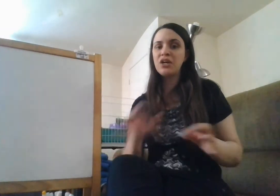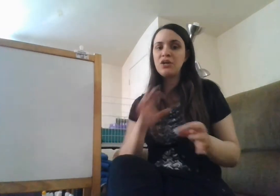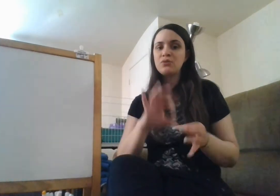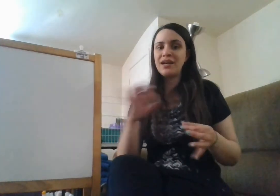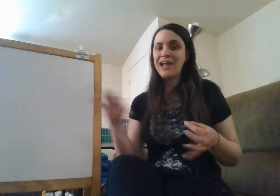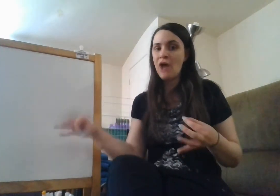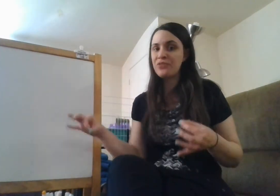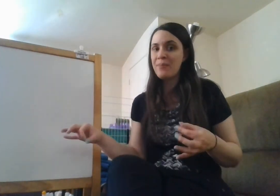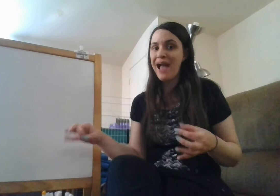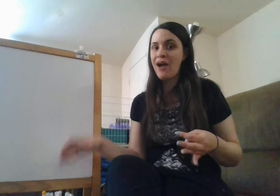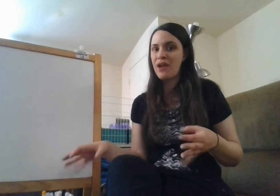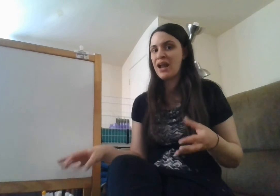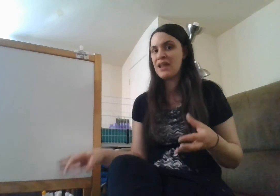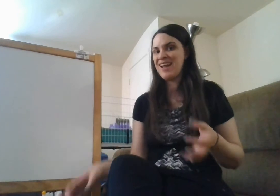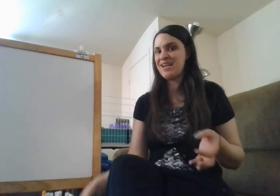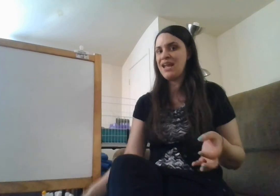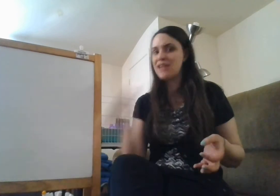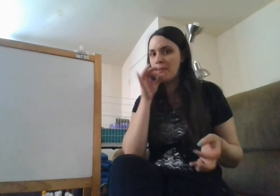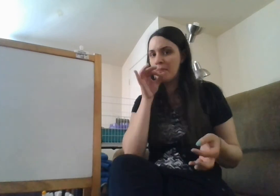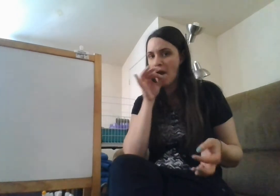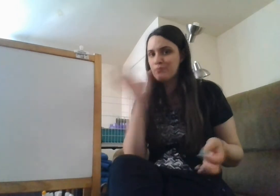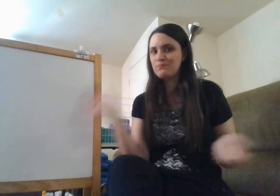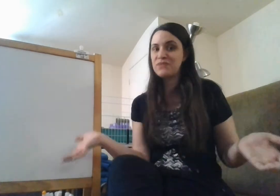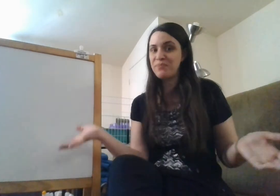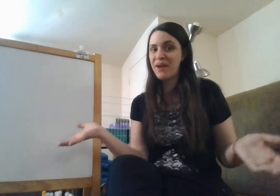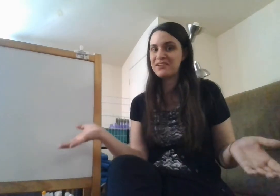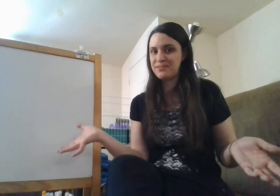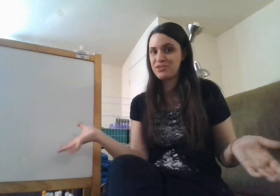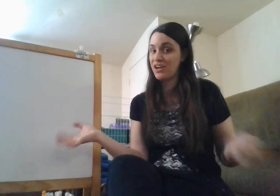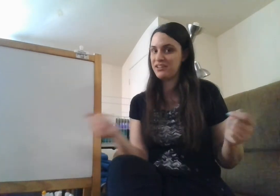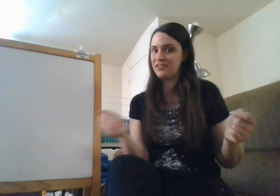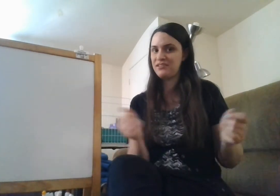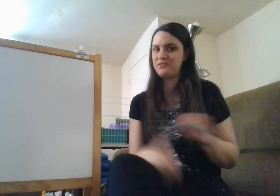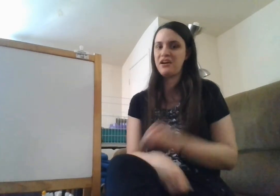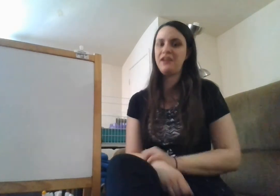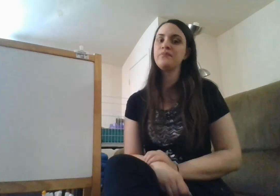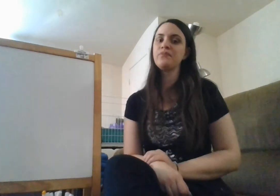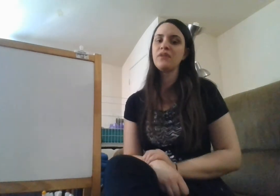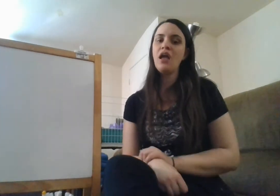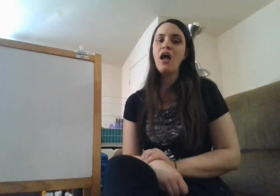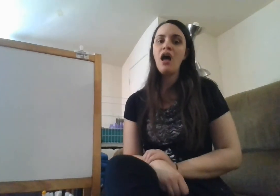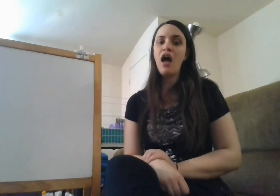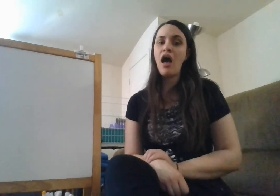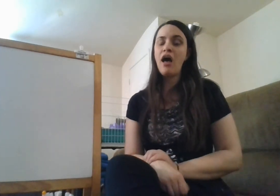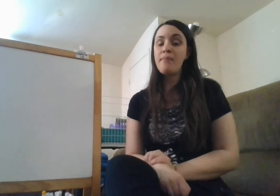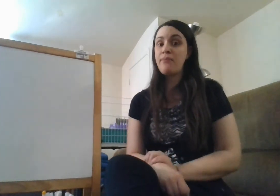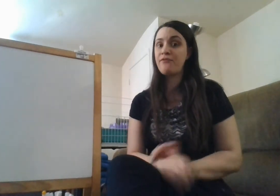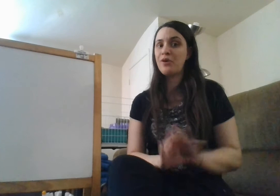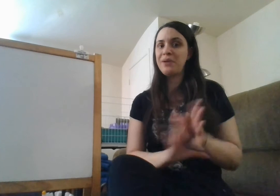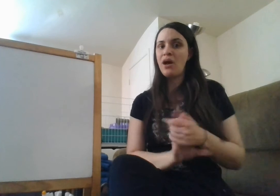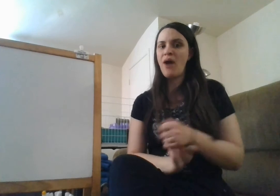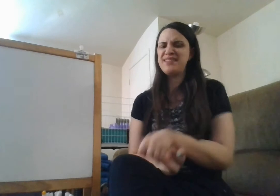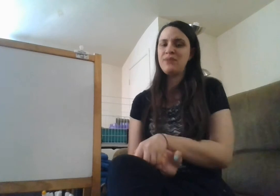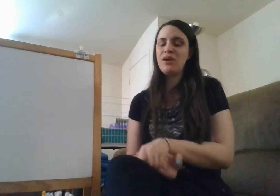to do is we're going to count them out and then eat them to practice subtracting, okay? Before we go, I did want to